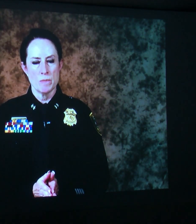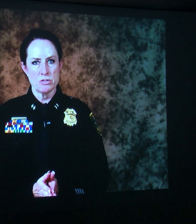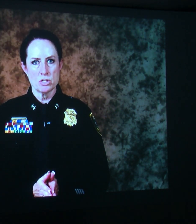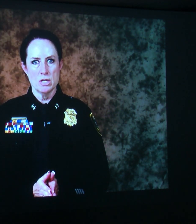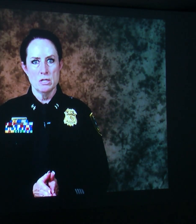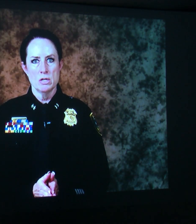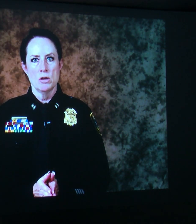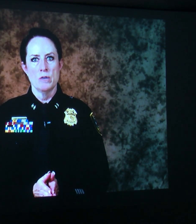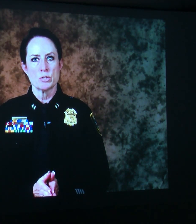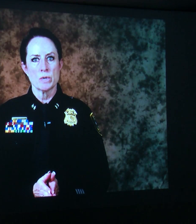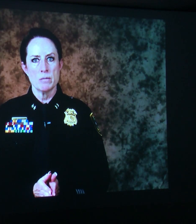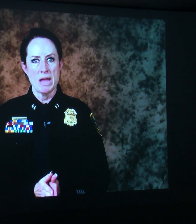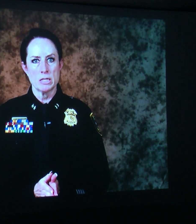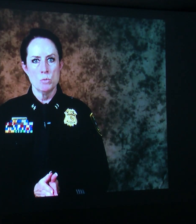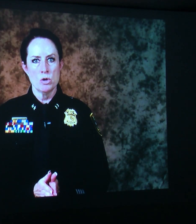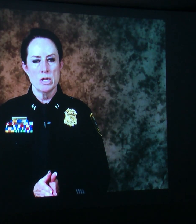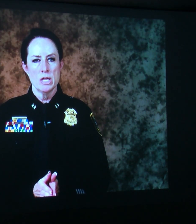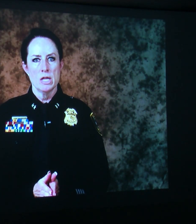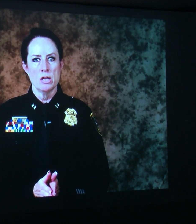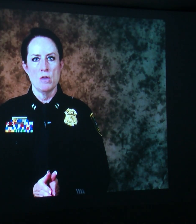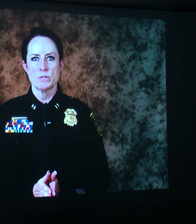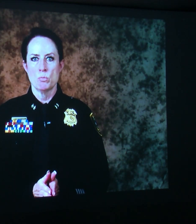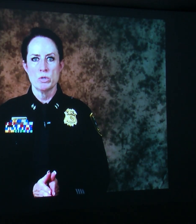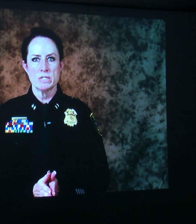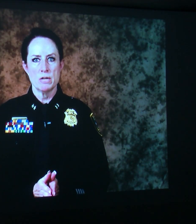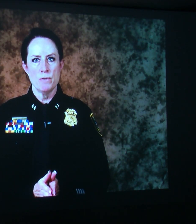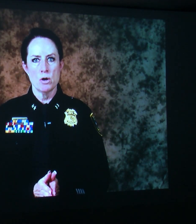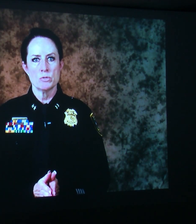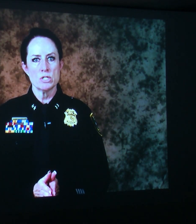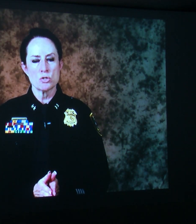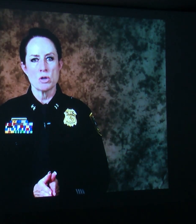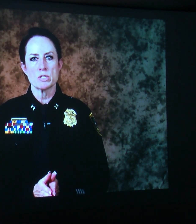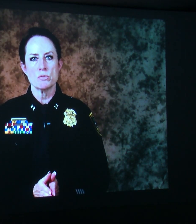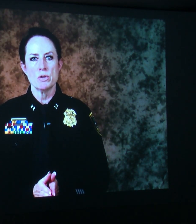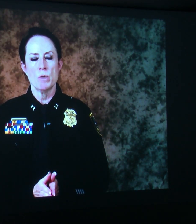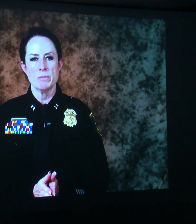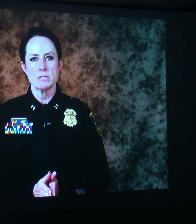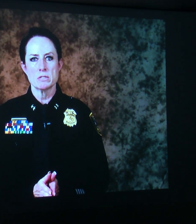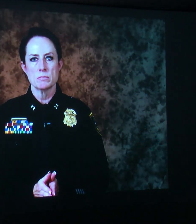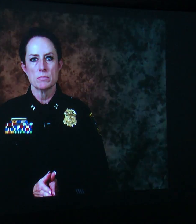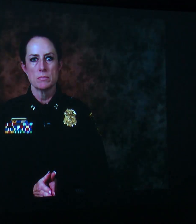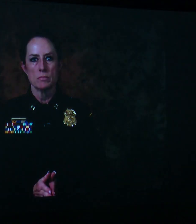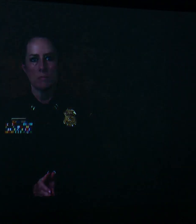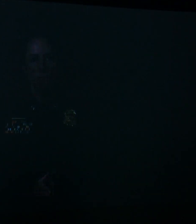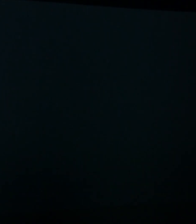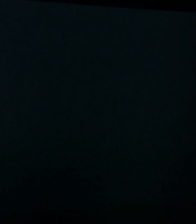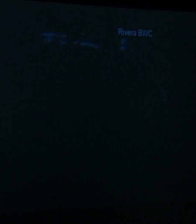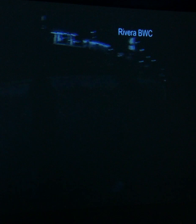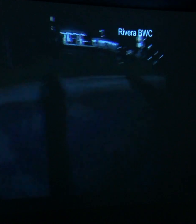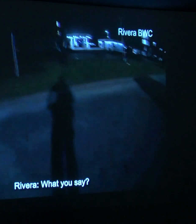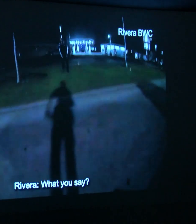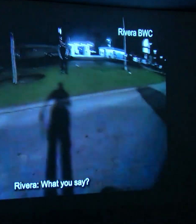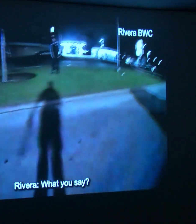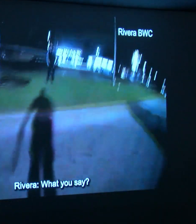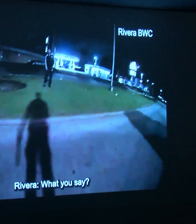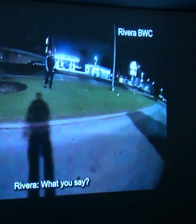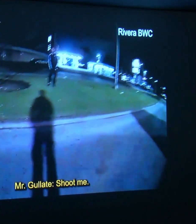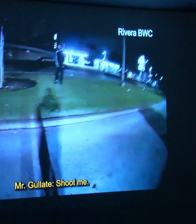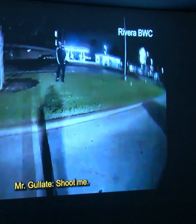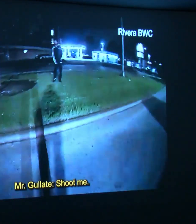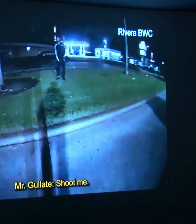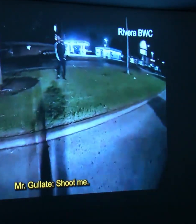Colby Samashula, Officer Ricky McLemore, and Officer Moises Alfaro discharged their duty weapons. What's